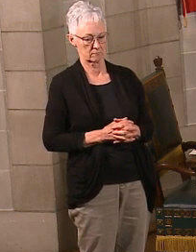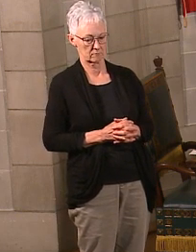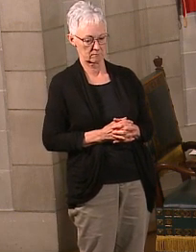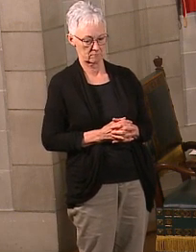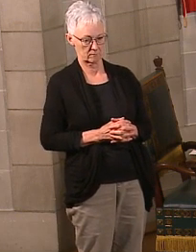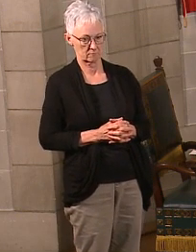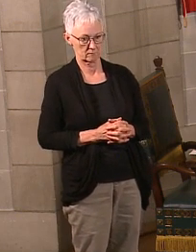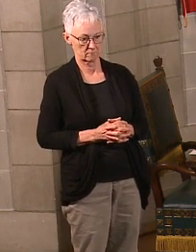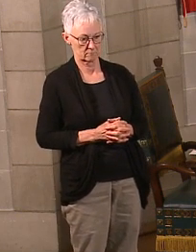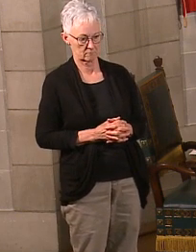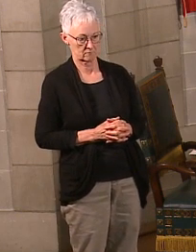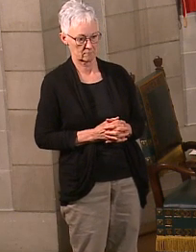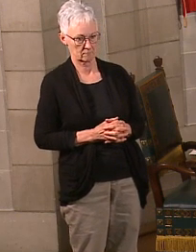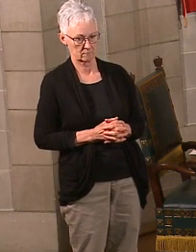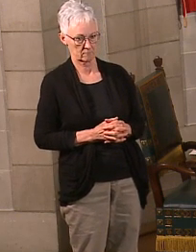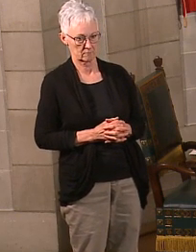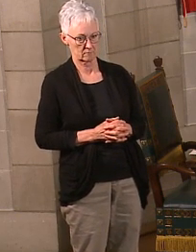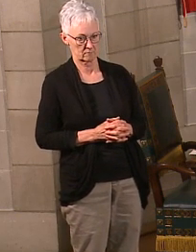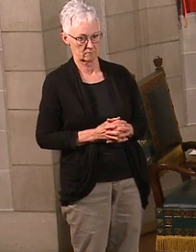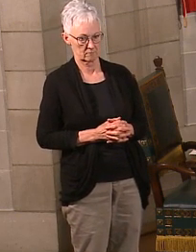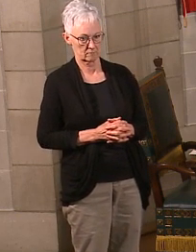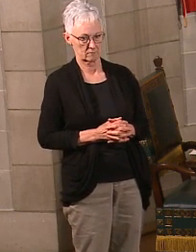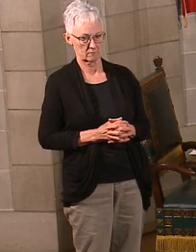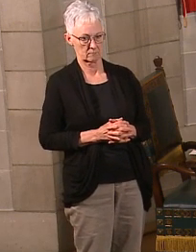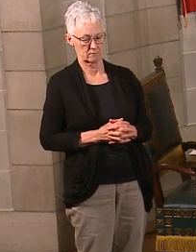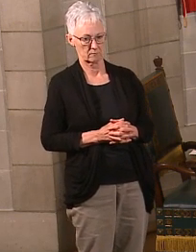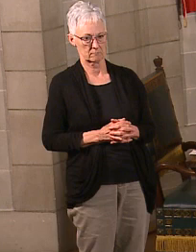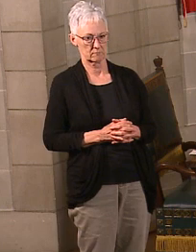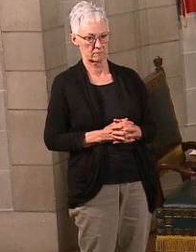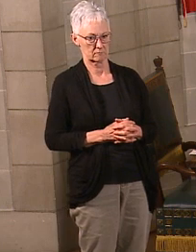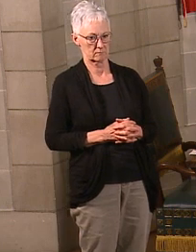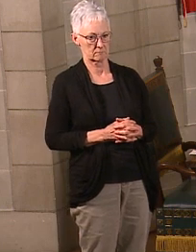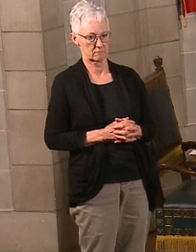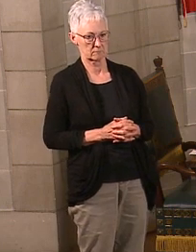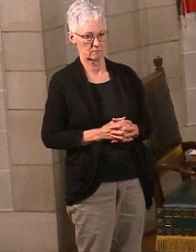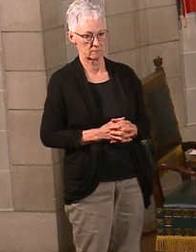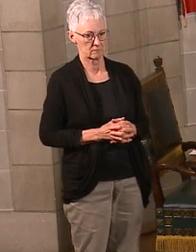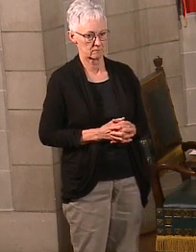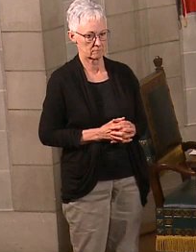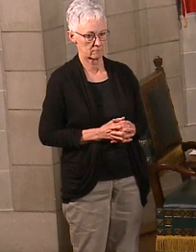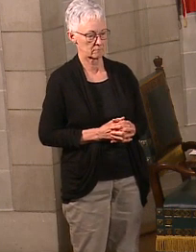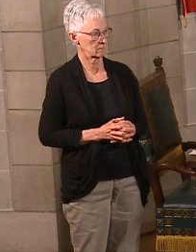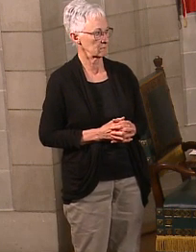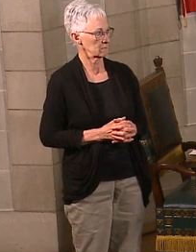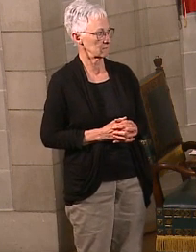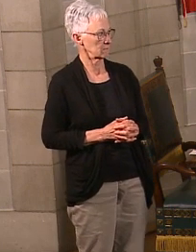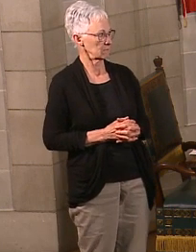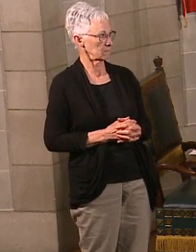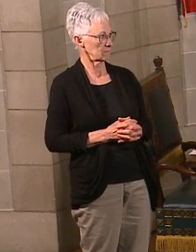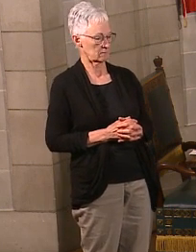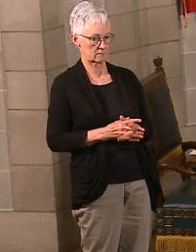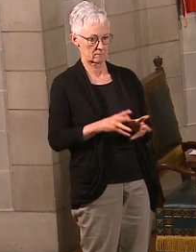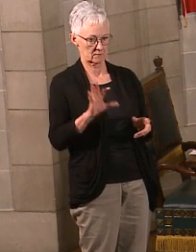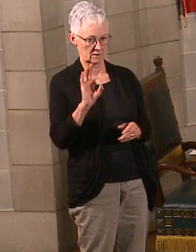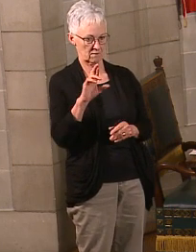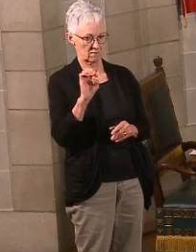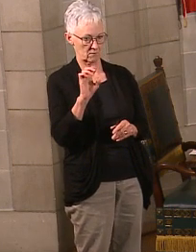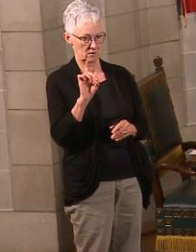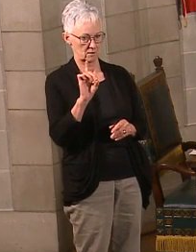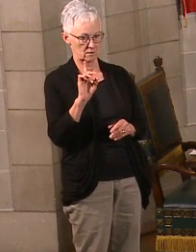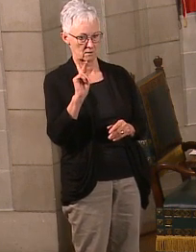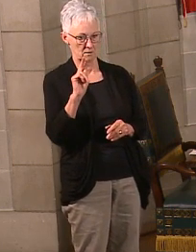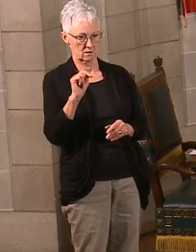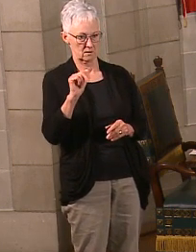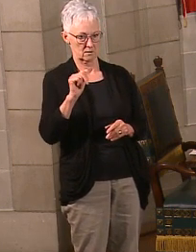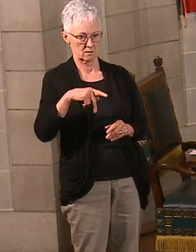this raises concerns about the quality and the extent of the plan. What would be your response to that? So Fred Knapp, and the